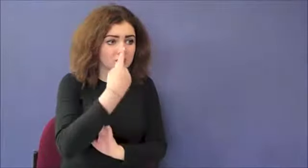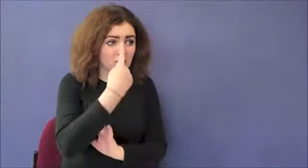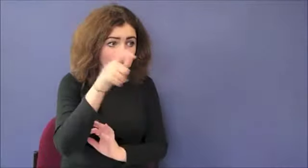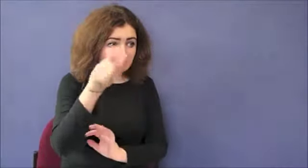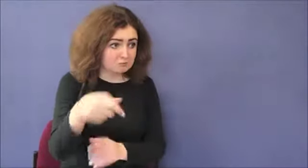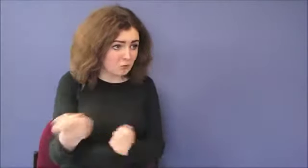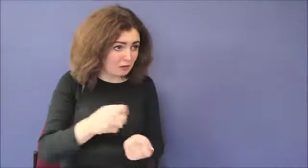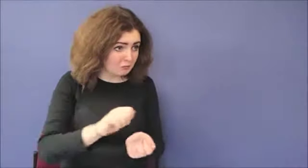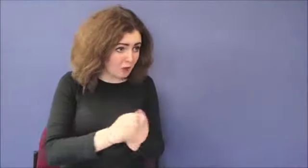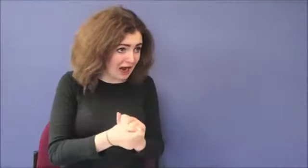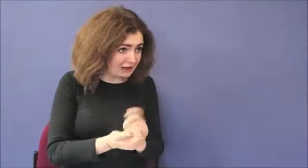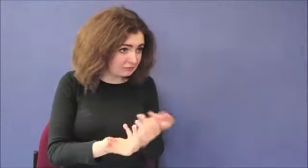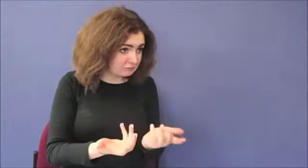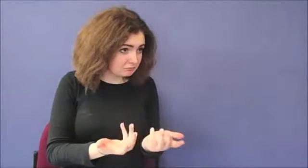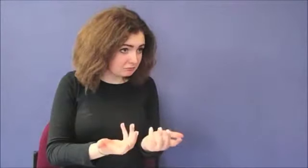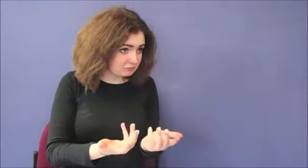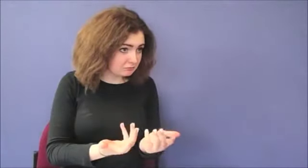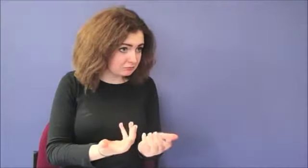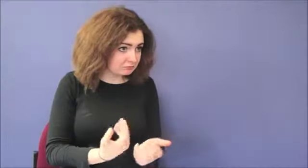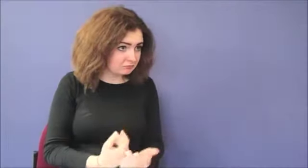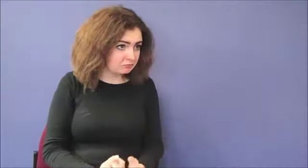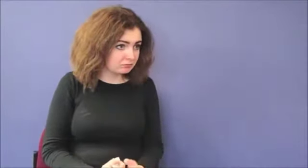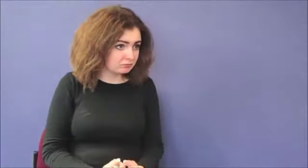Can the young person bring a friend to the meeting?